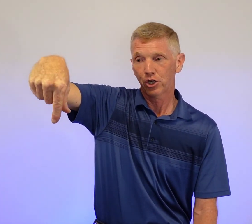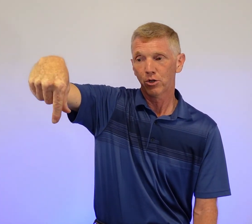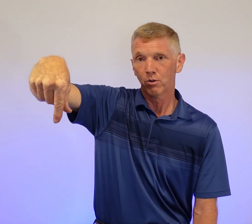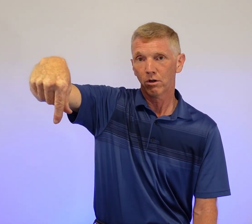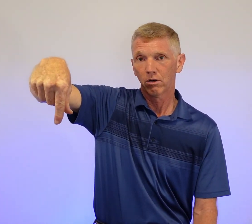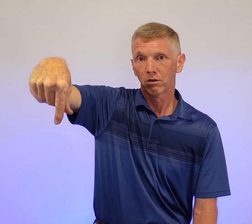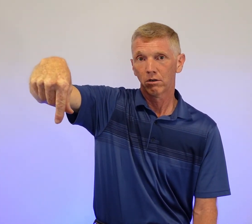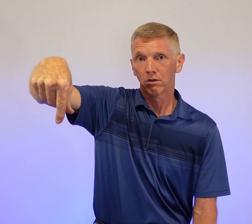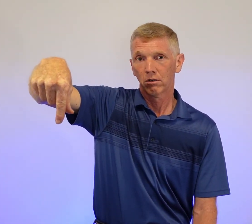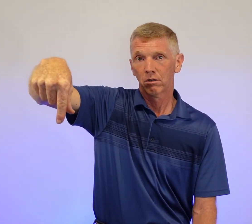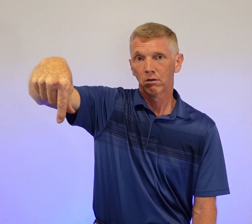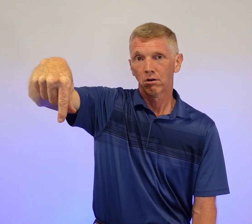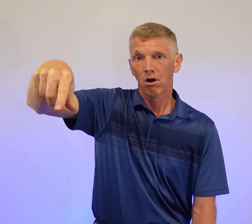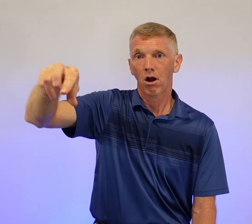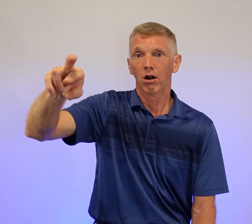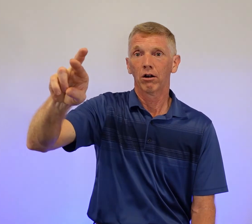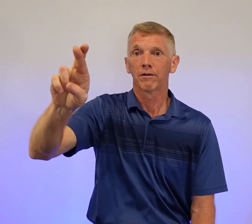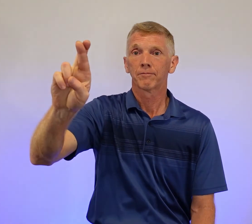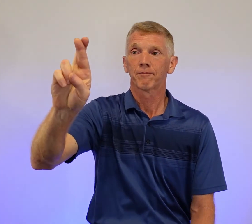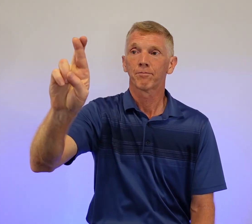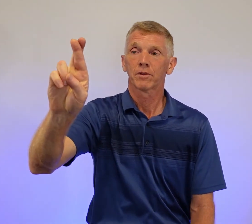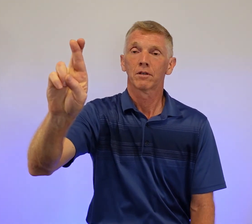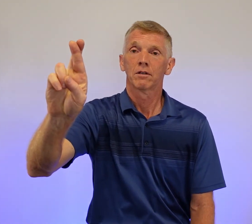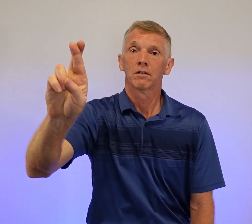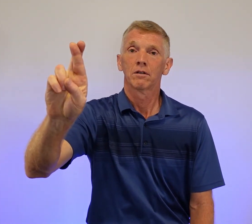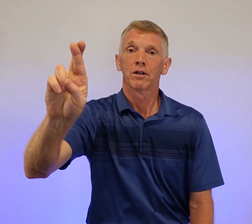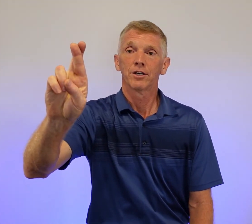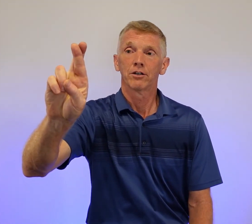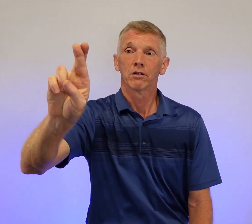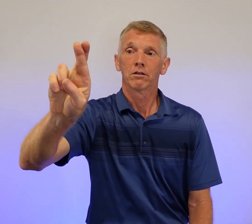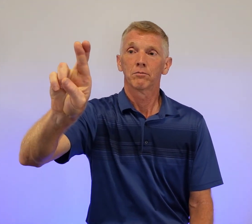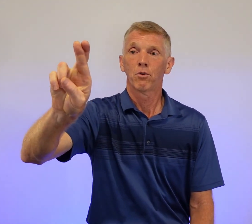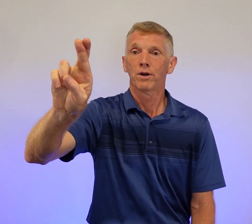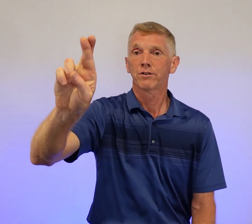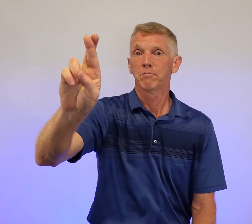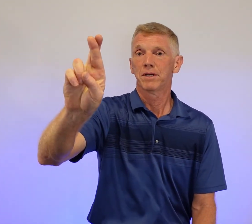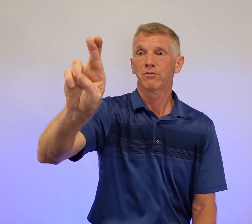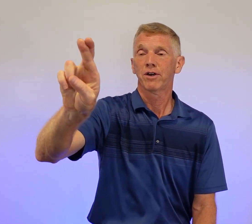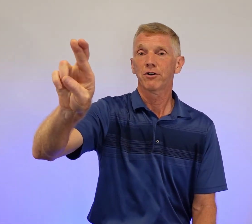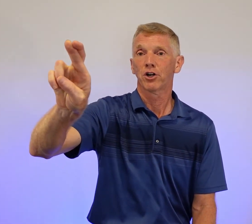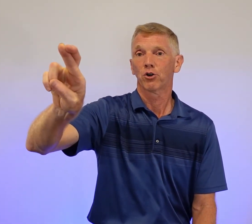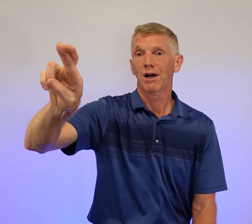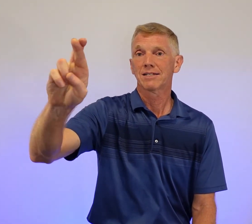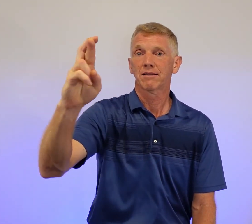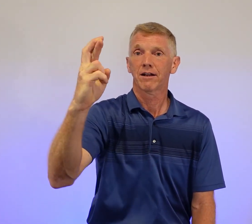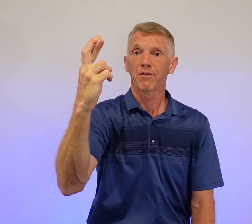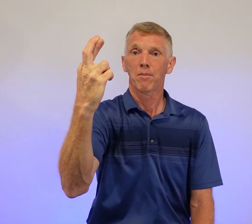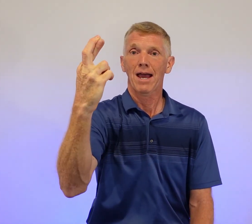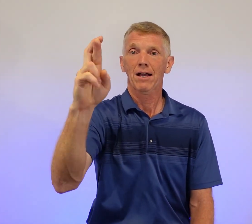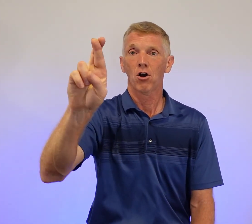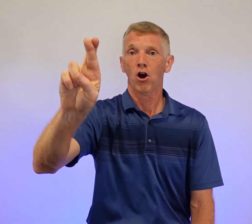Q. R. Take your pointer, middle finger, you're gonna cross it there in the back.